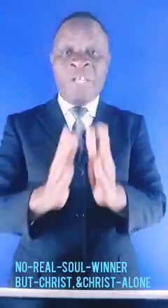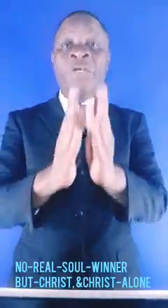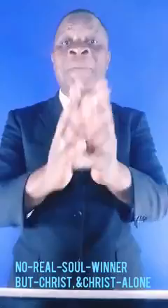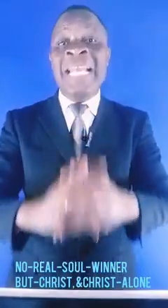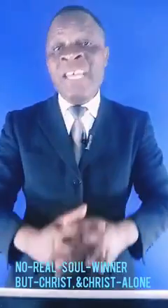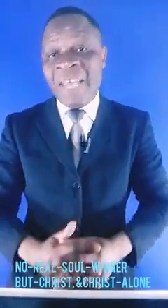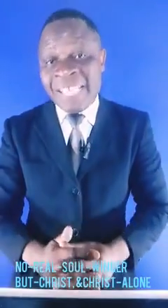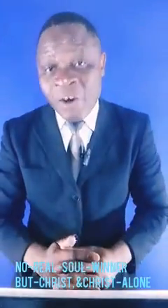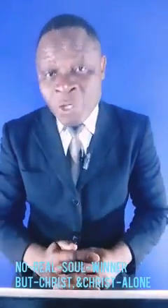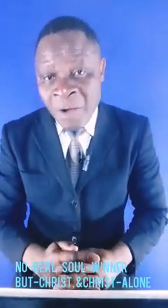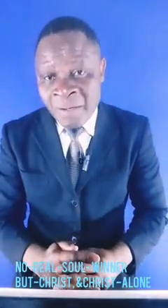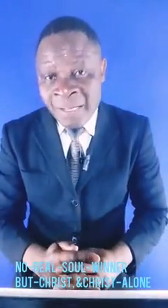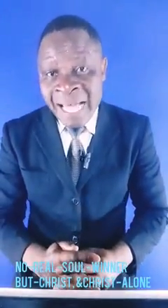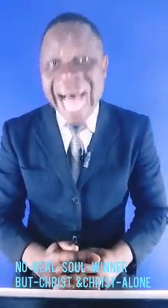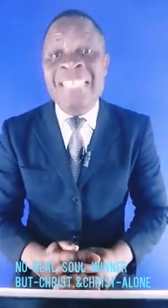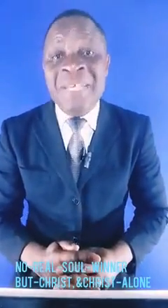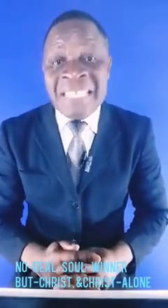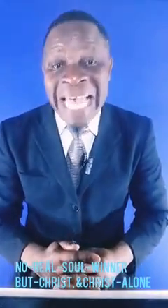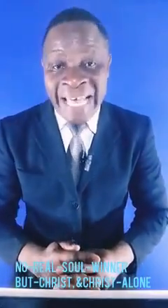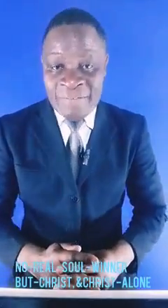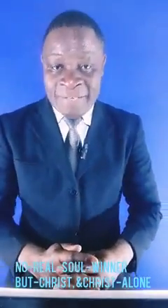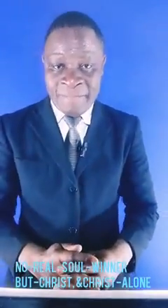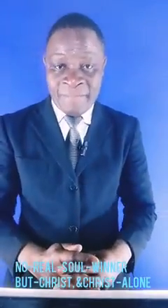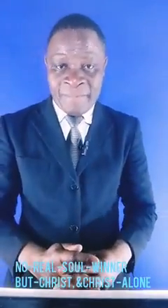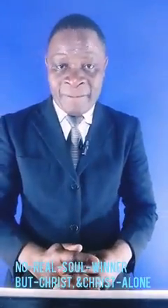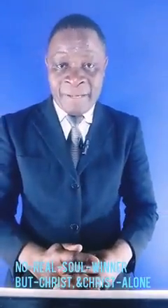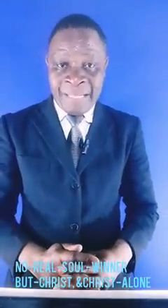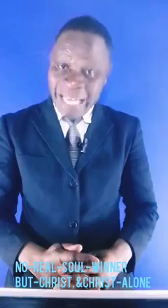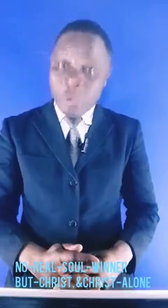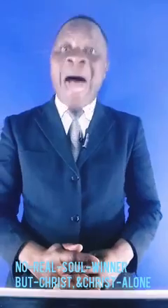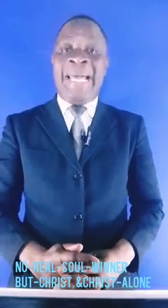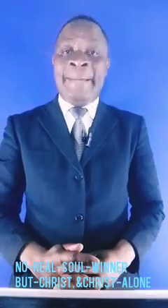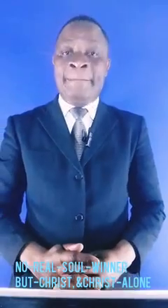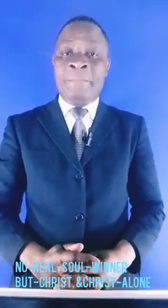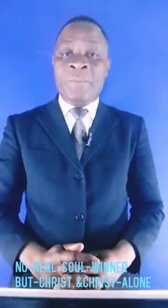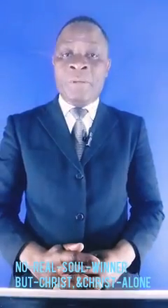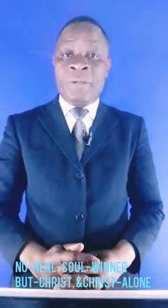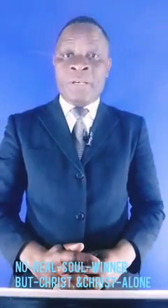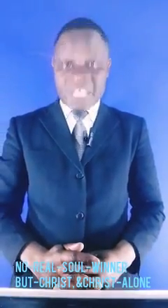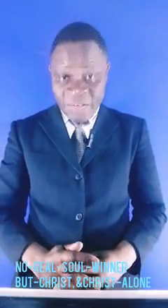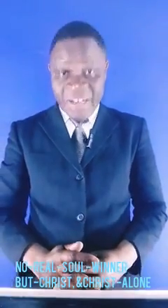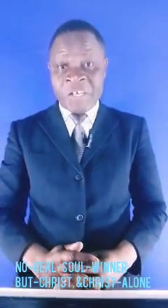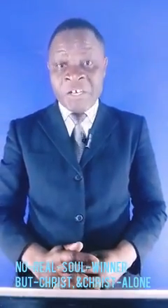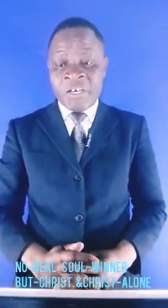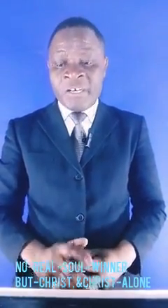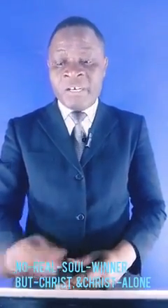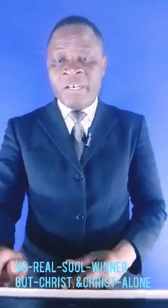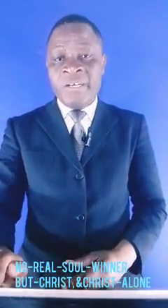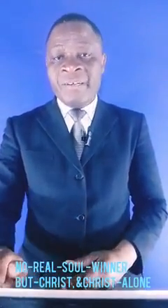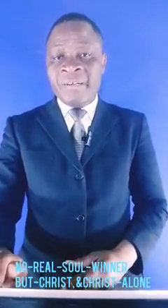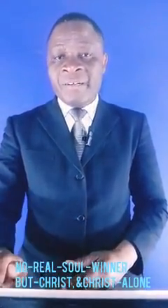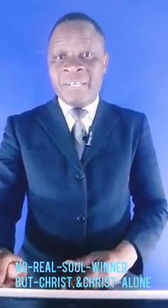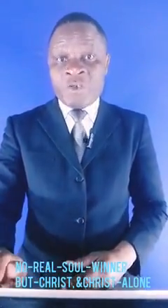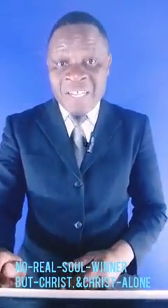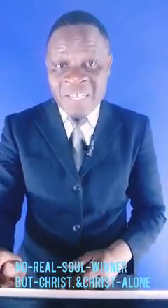to believe in the gospel and be saved. That's why salvation